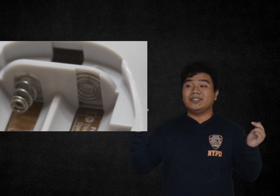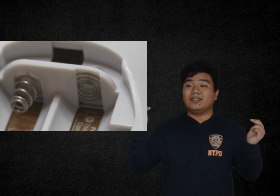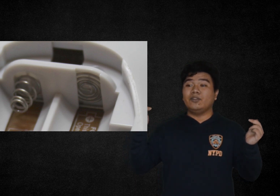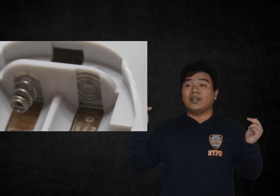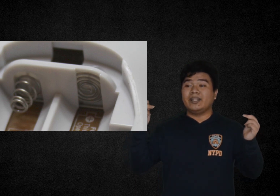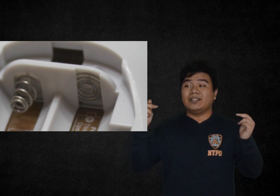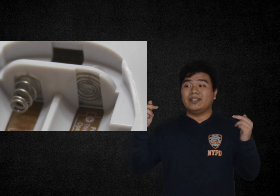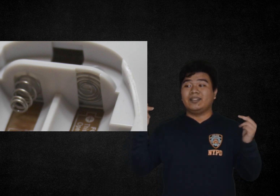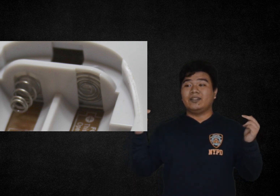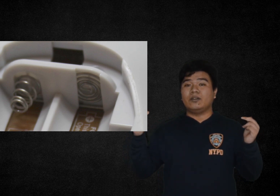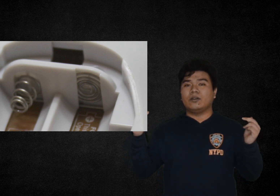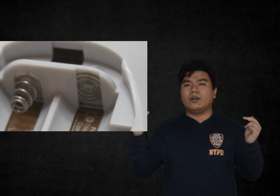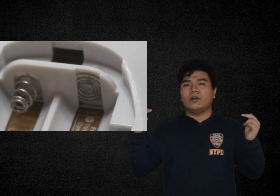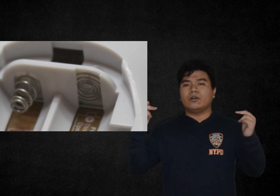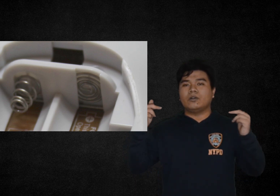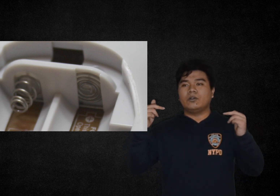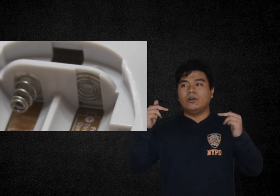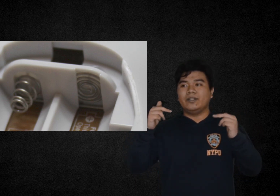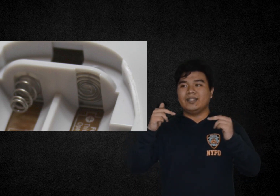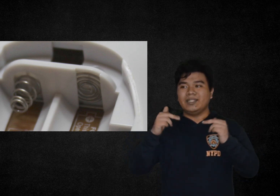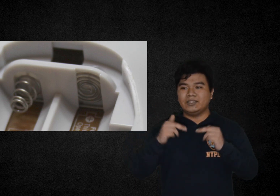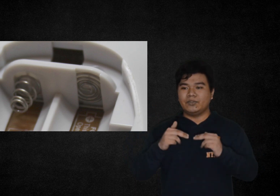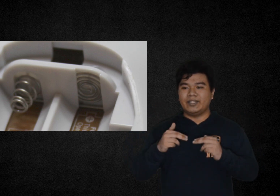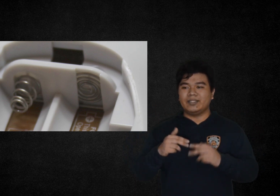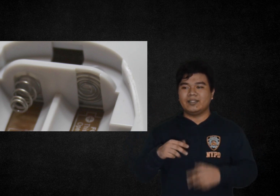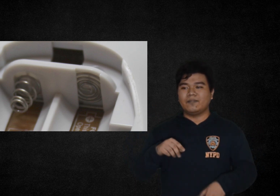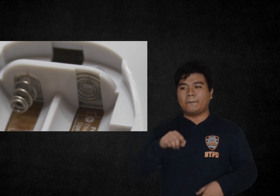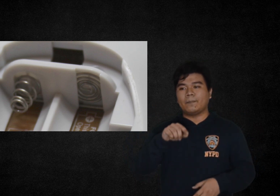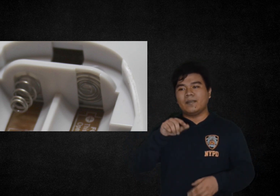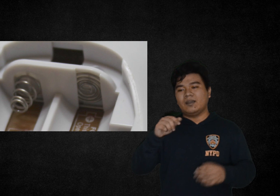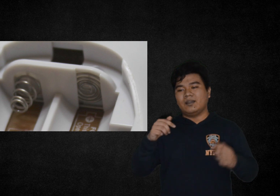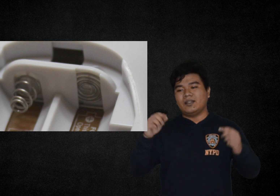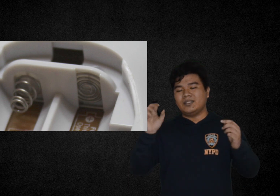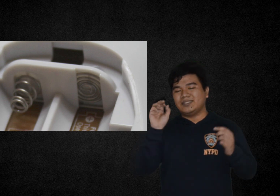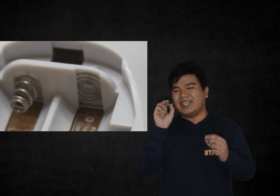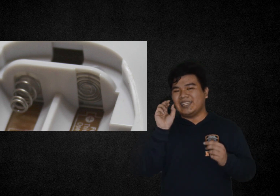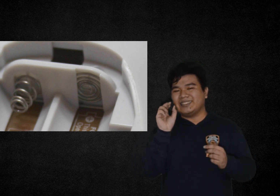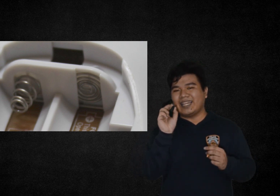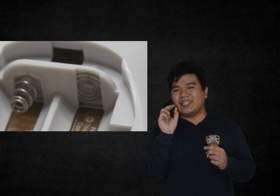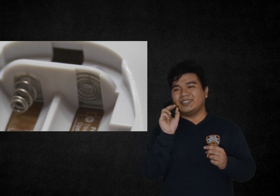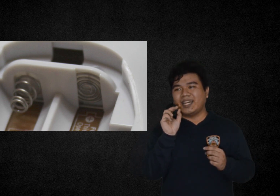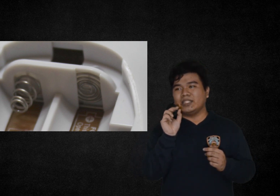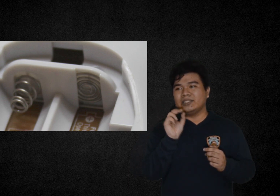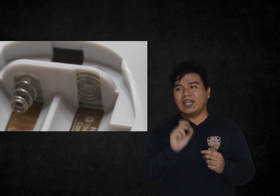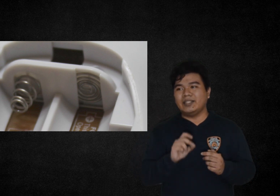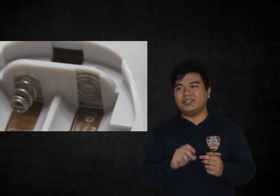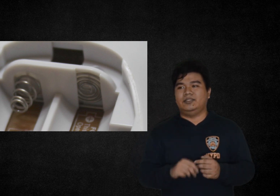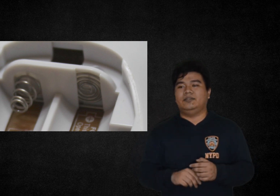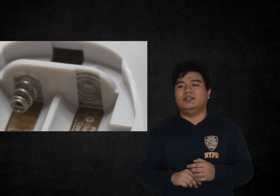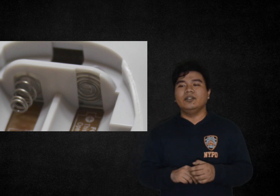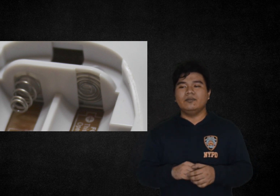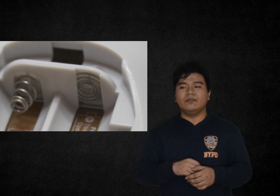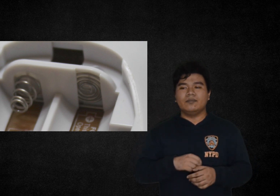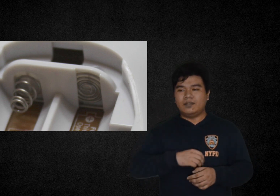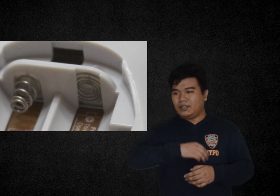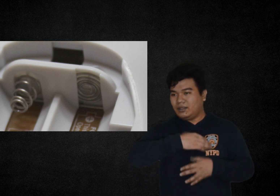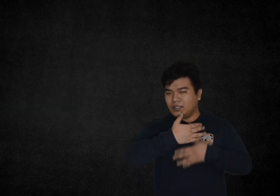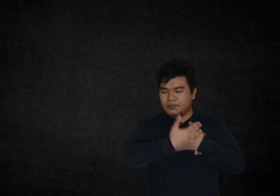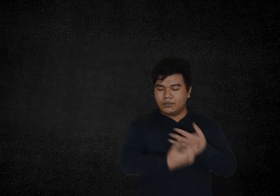look at it going into it, it's getting tighter and tighter and tighter. So let's move